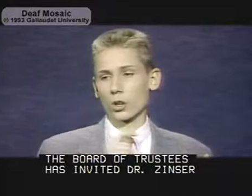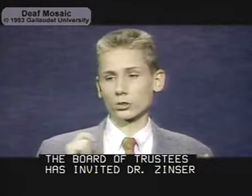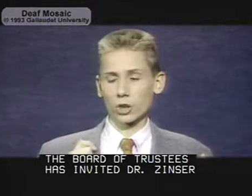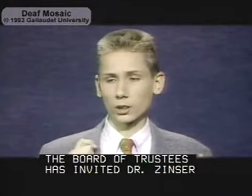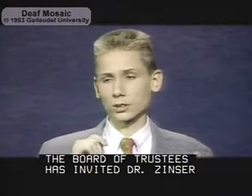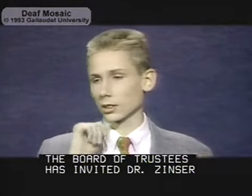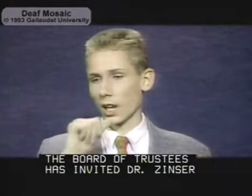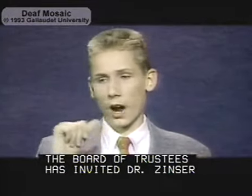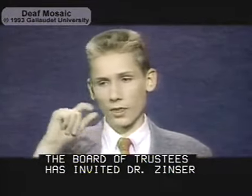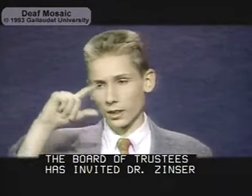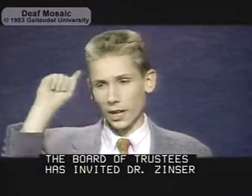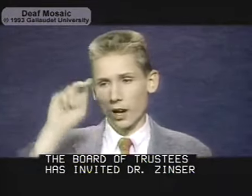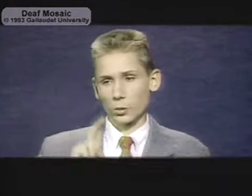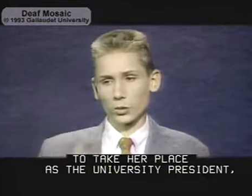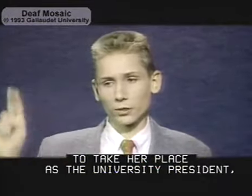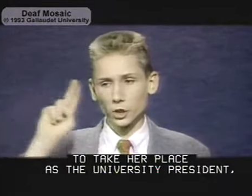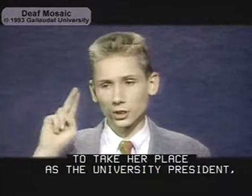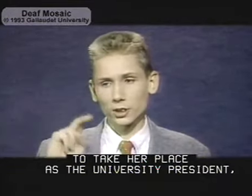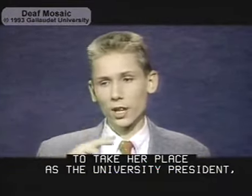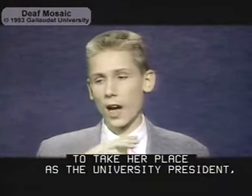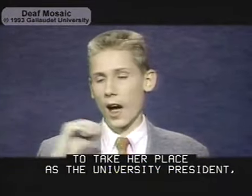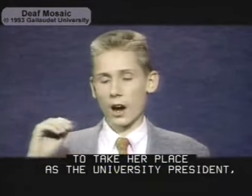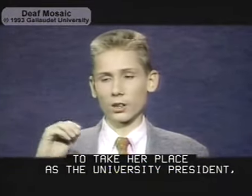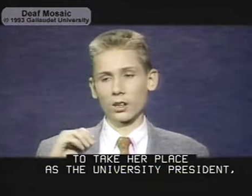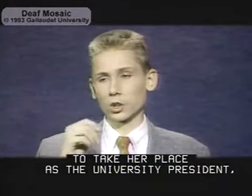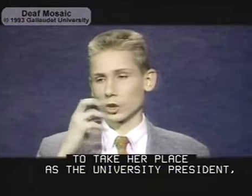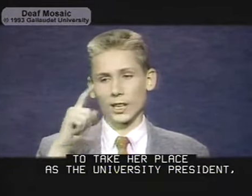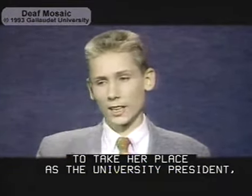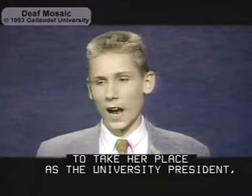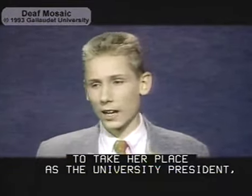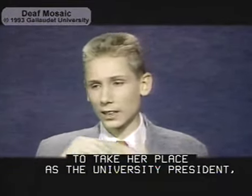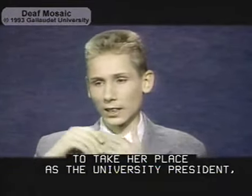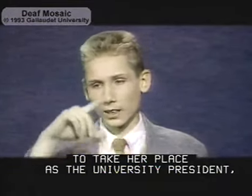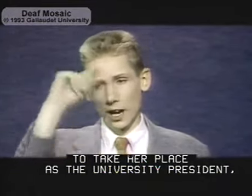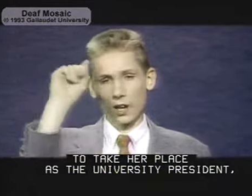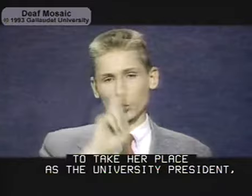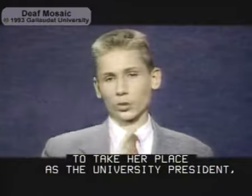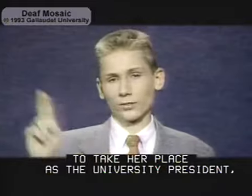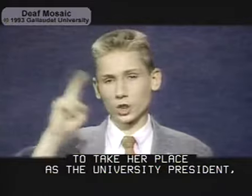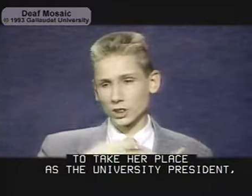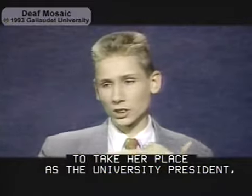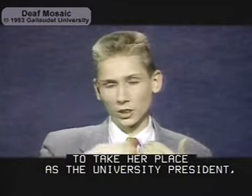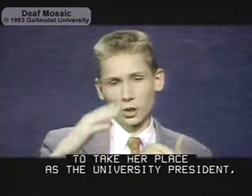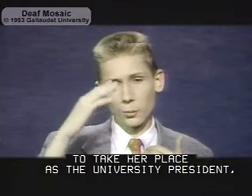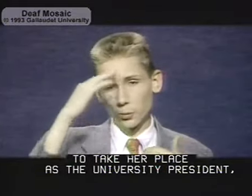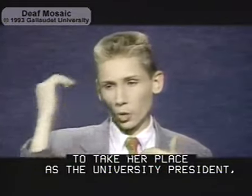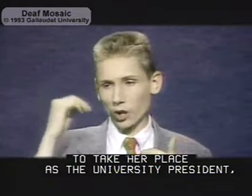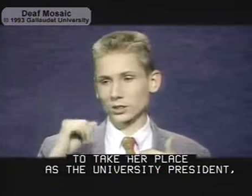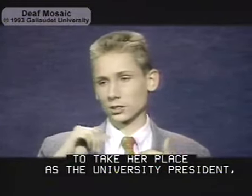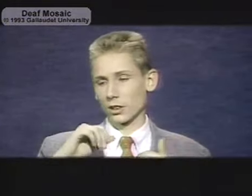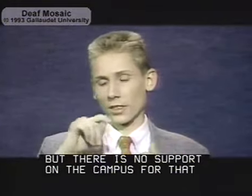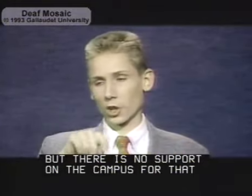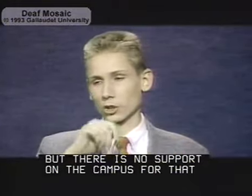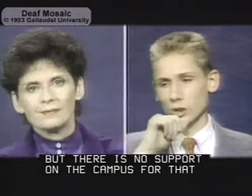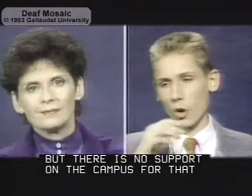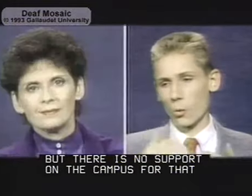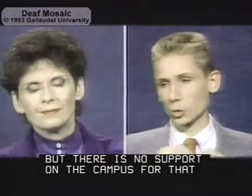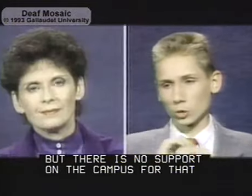has invited Dr. Zinsser to take her place as the university president, but there